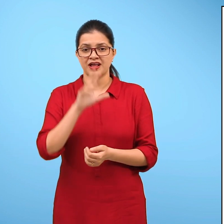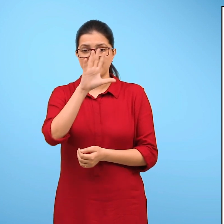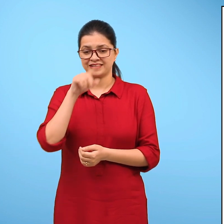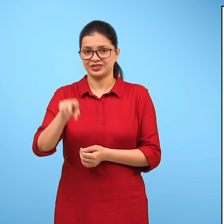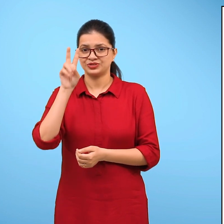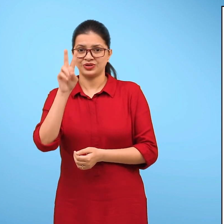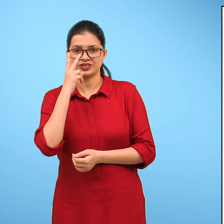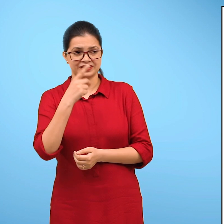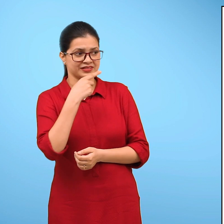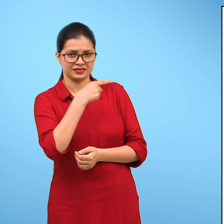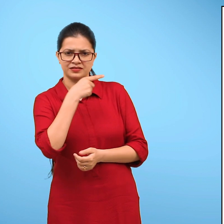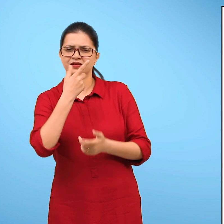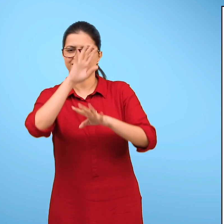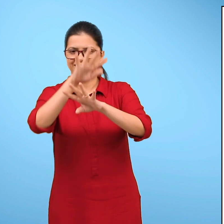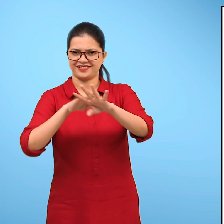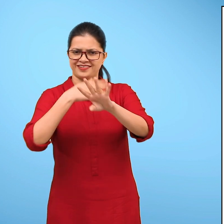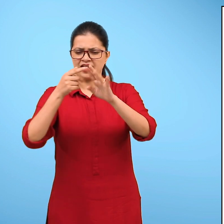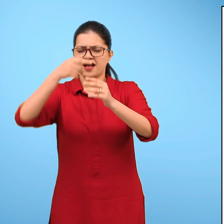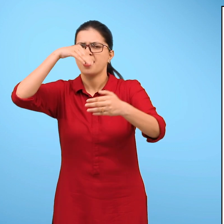Table 8.2 Movements in our body.